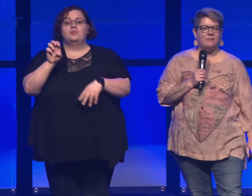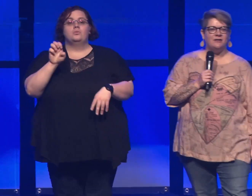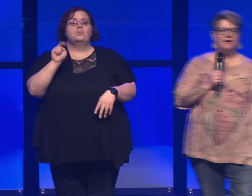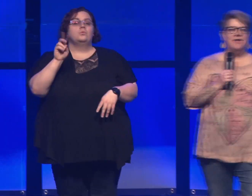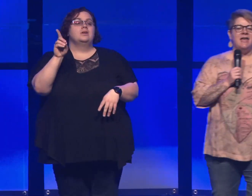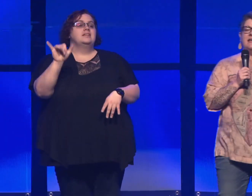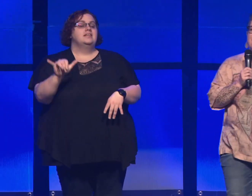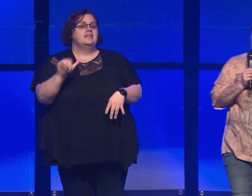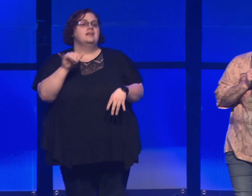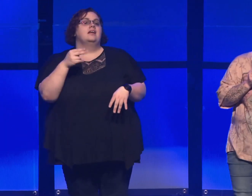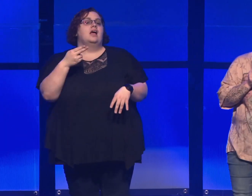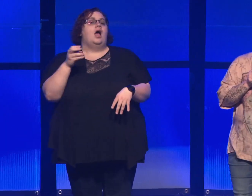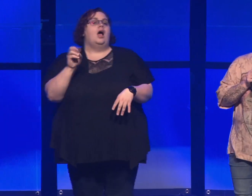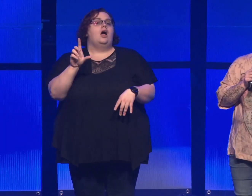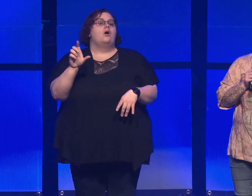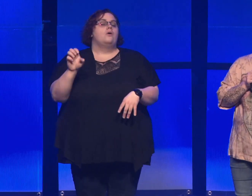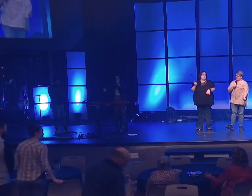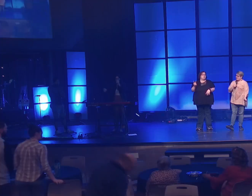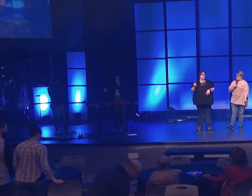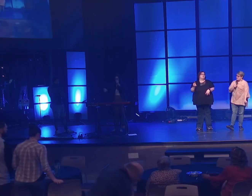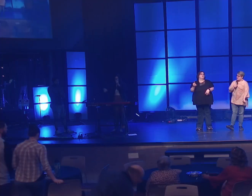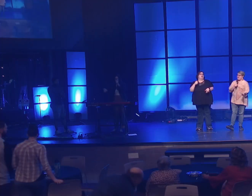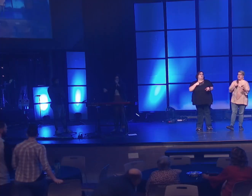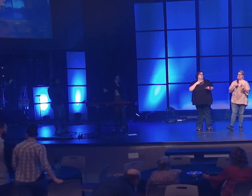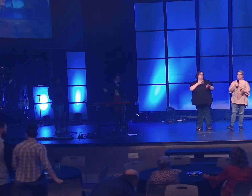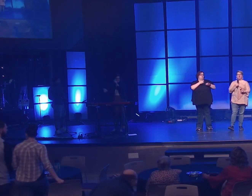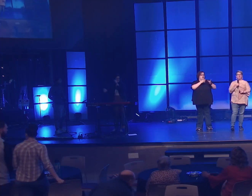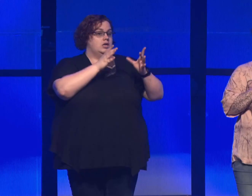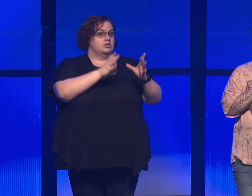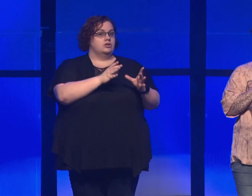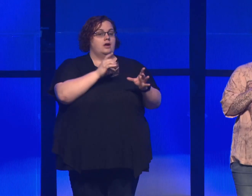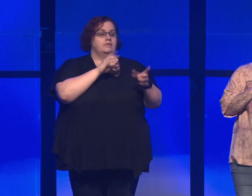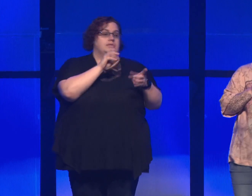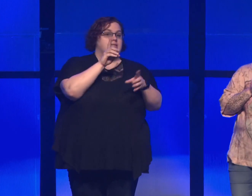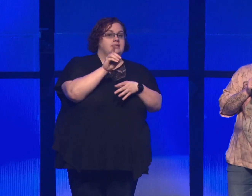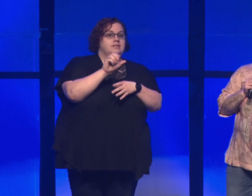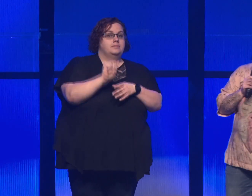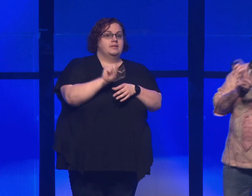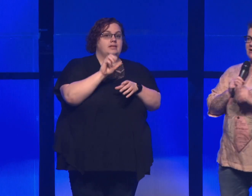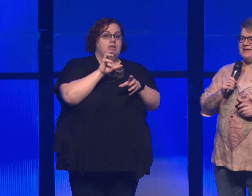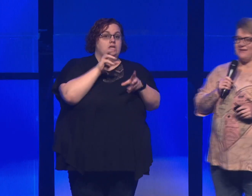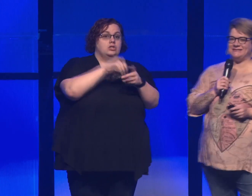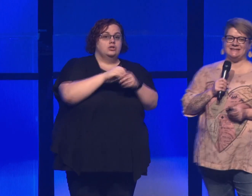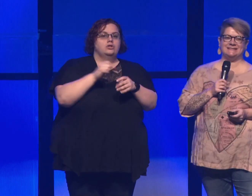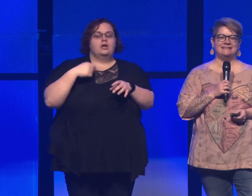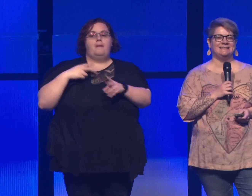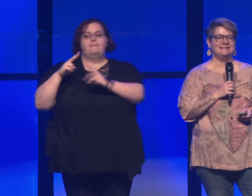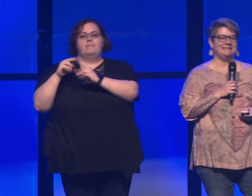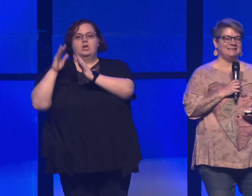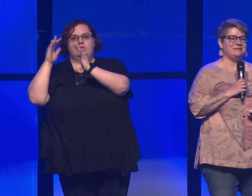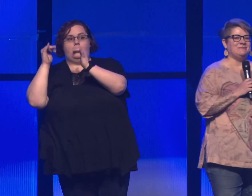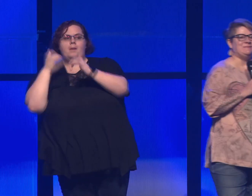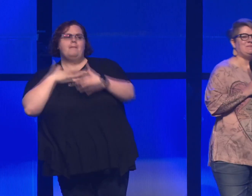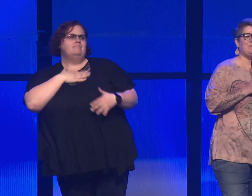is Wendy Howell, and I am the Director of Disability Inclusion and the Co-Director of Partners in Hope. You can go ahead and have a